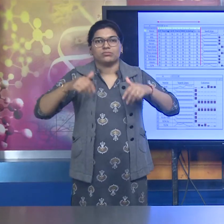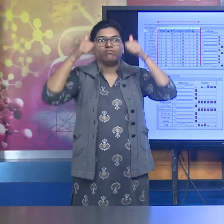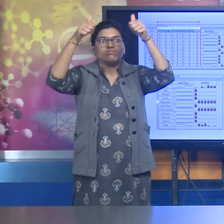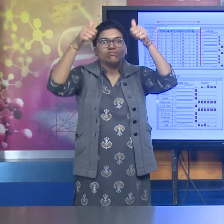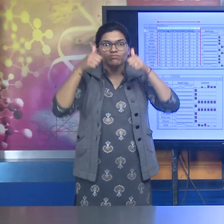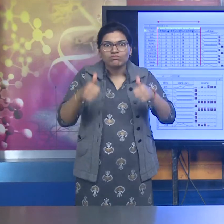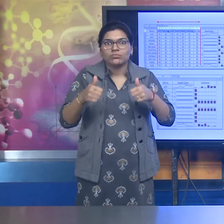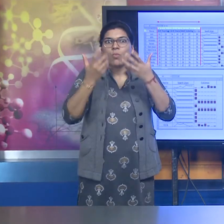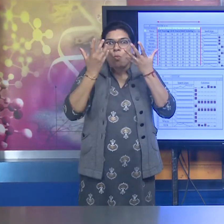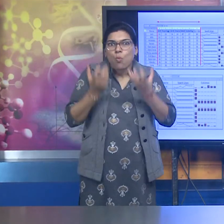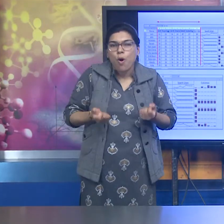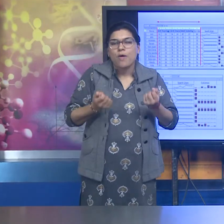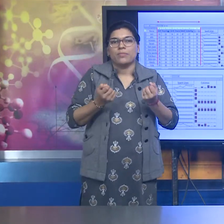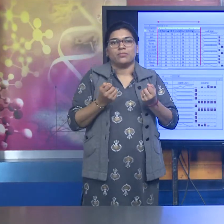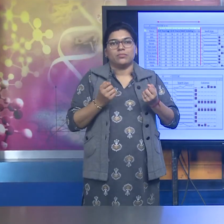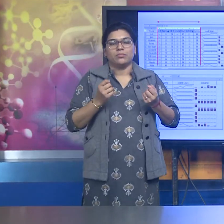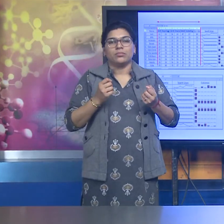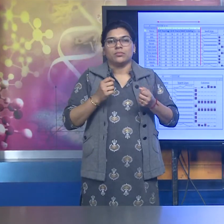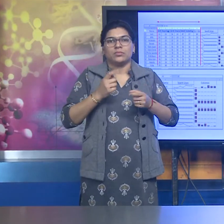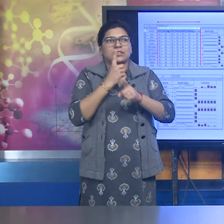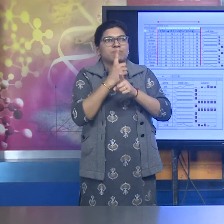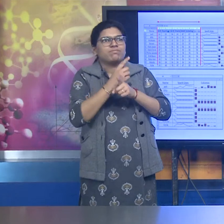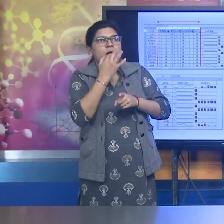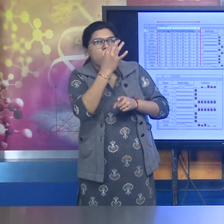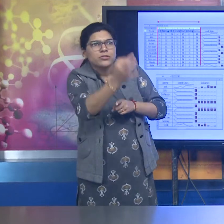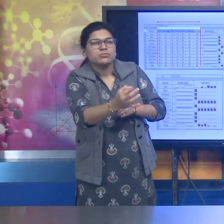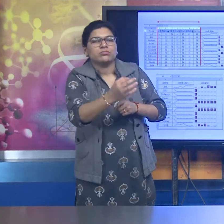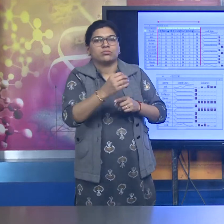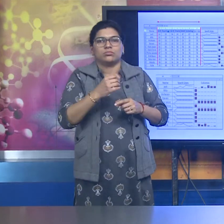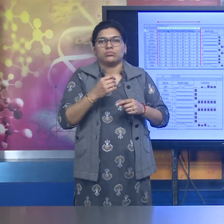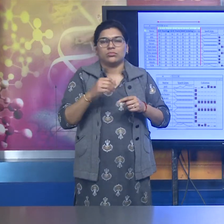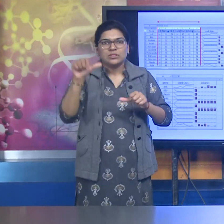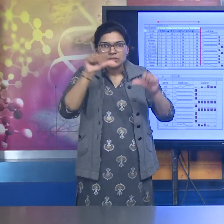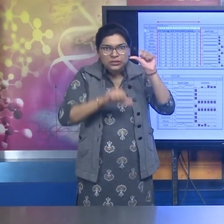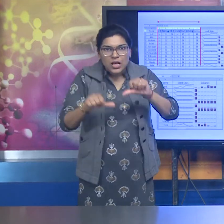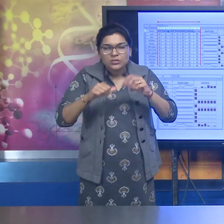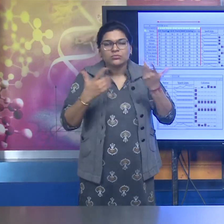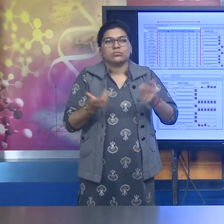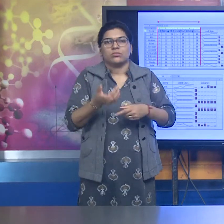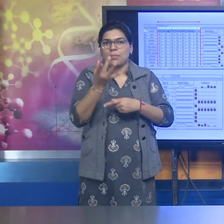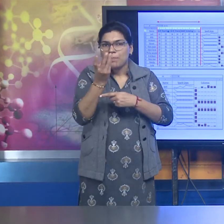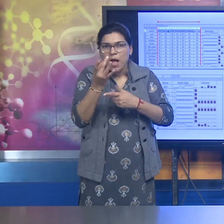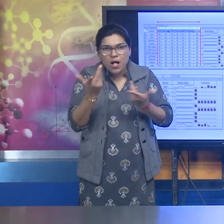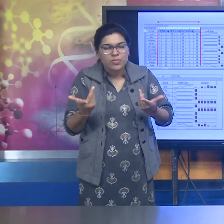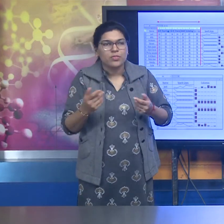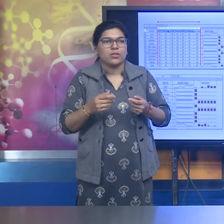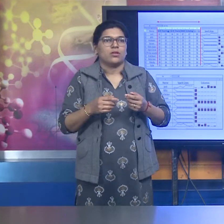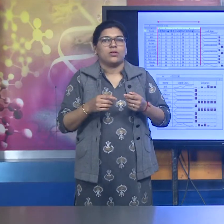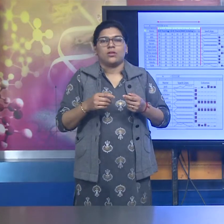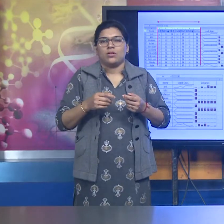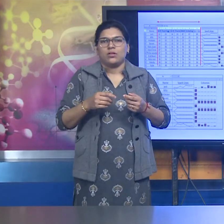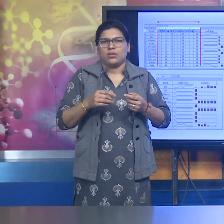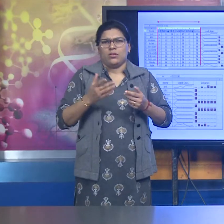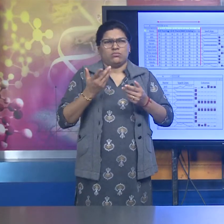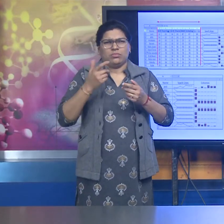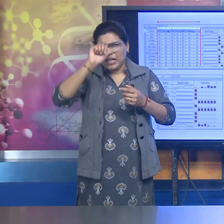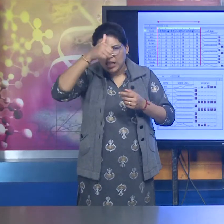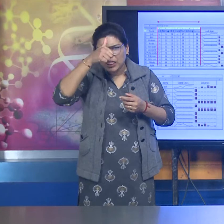hide it? Click hide column upon click